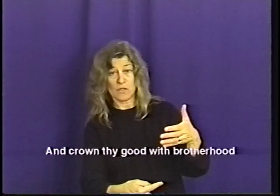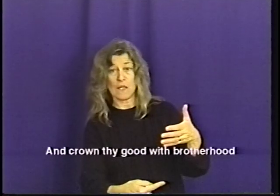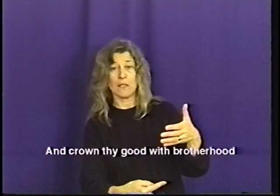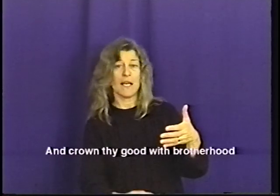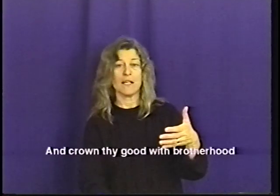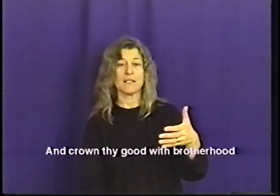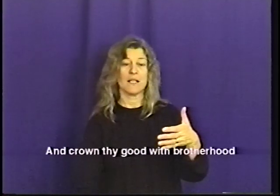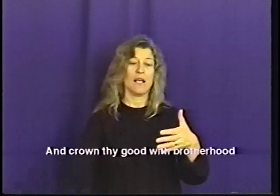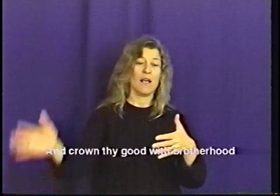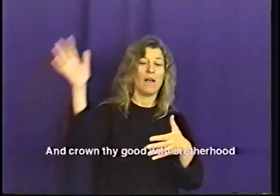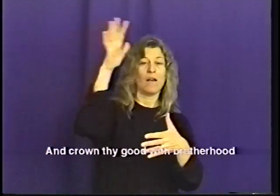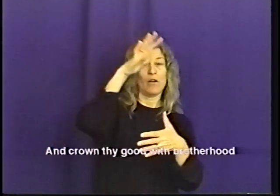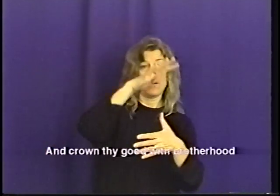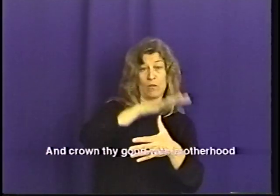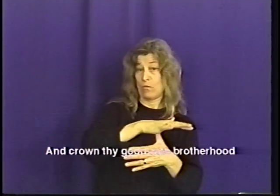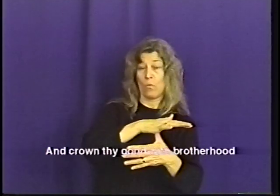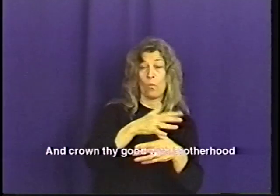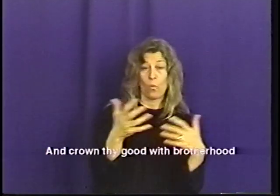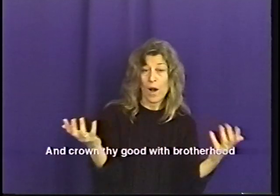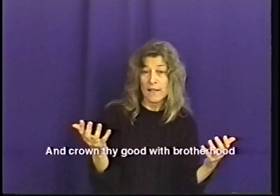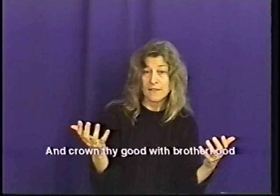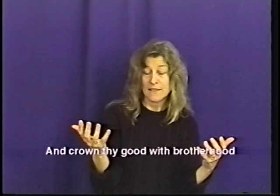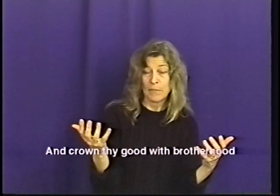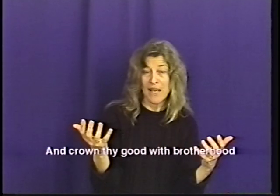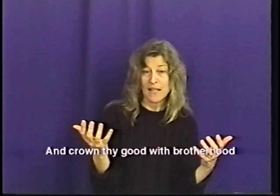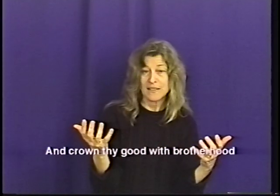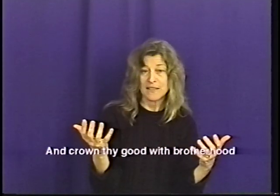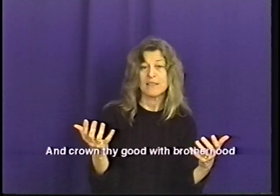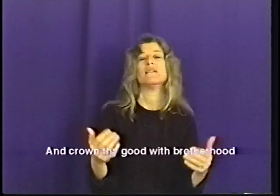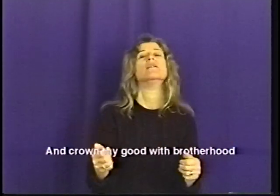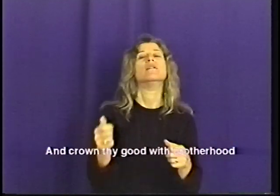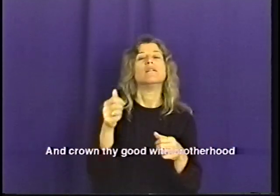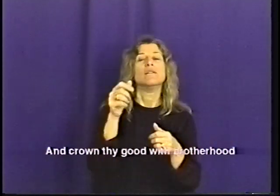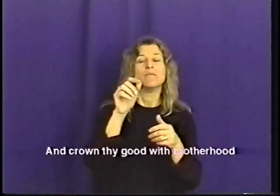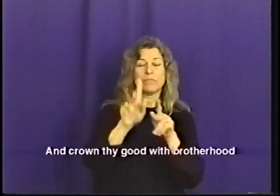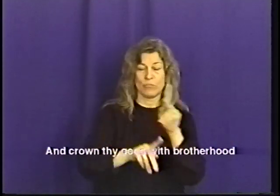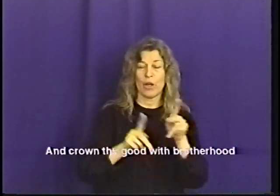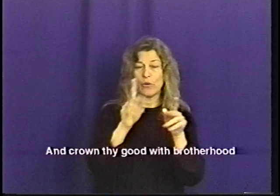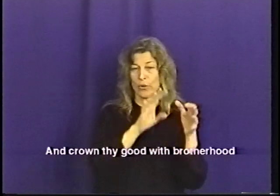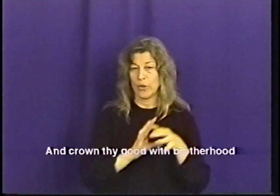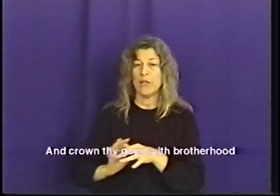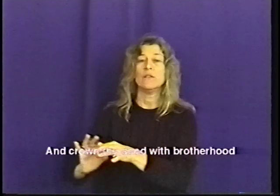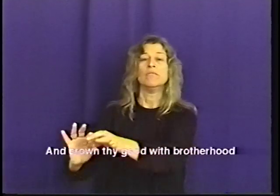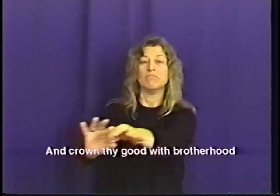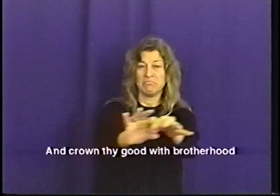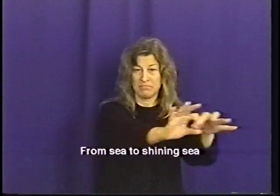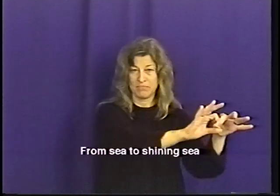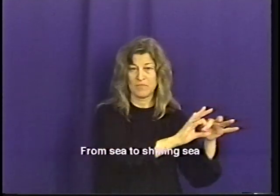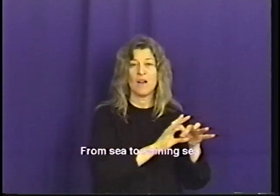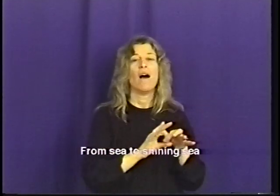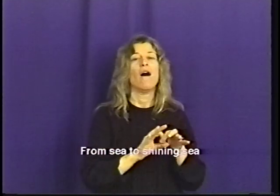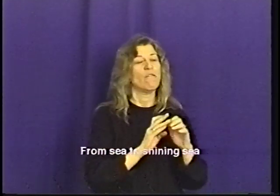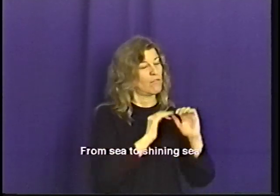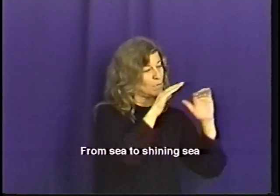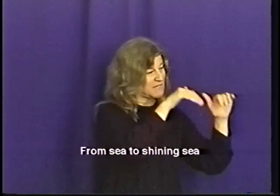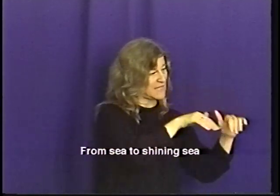a list. What's the best? Brotherhood, from